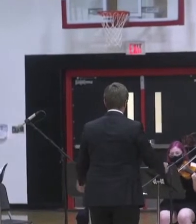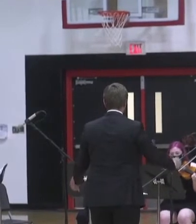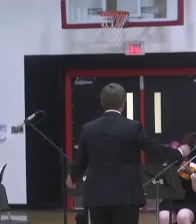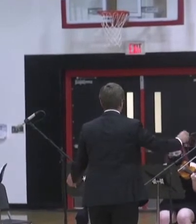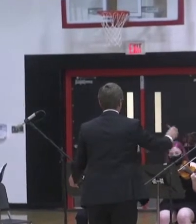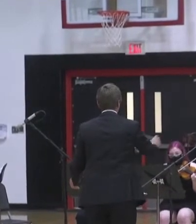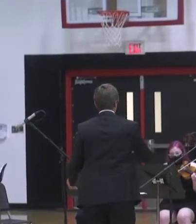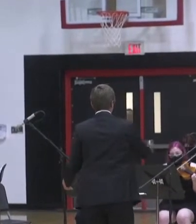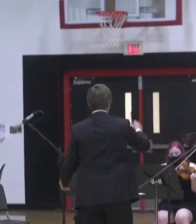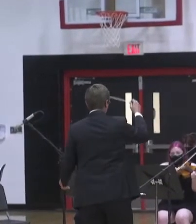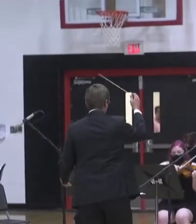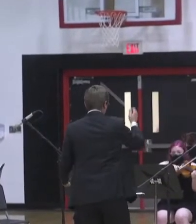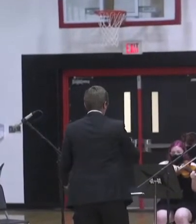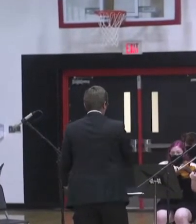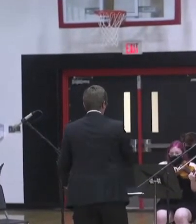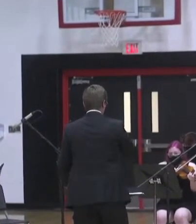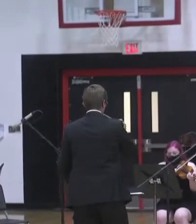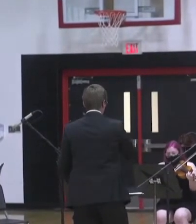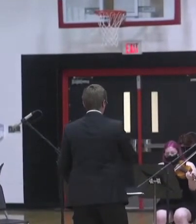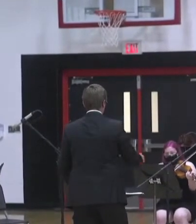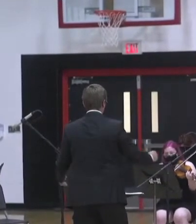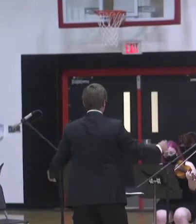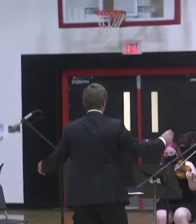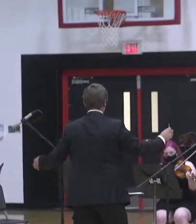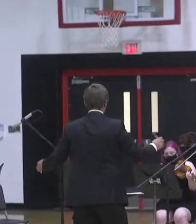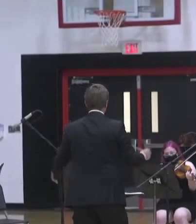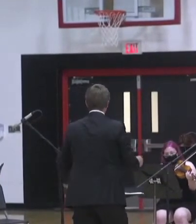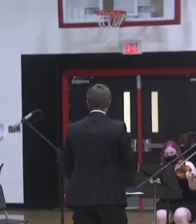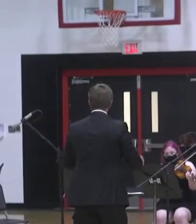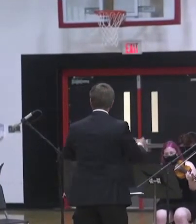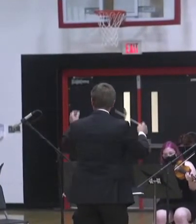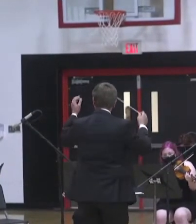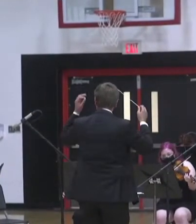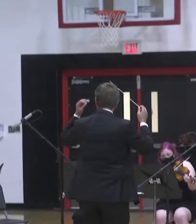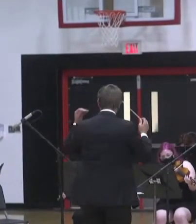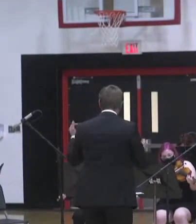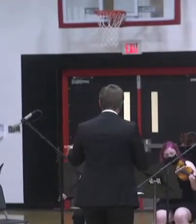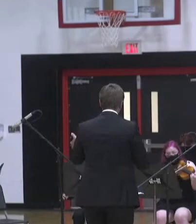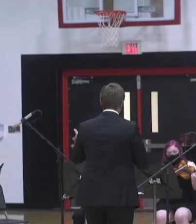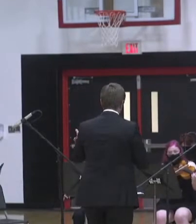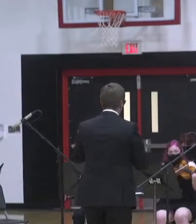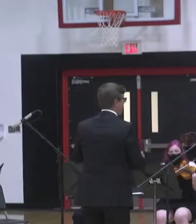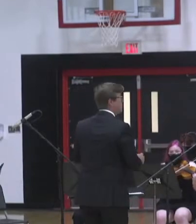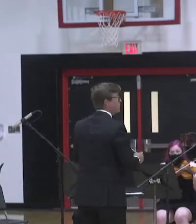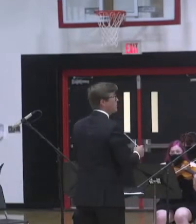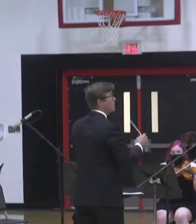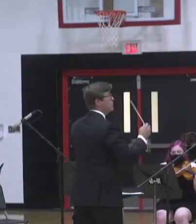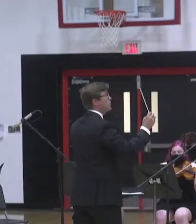Thank you.